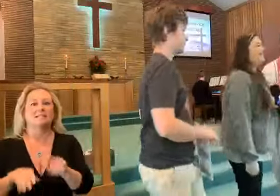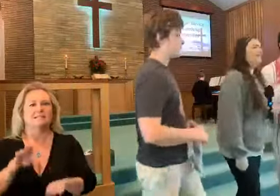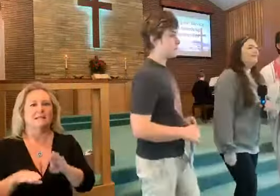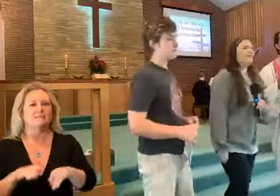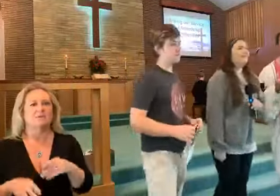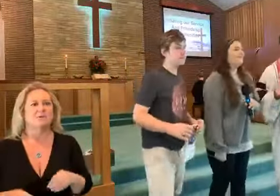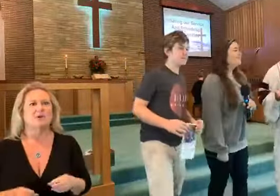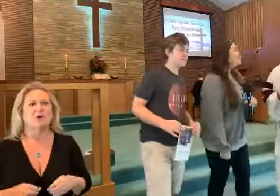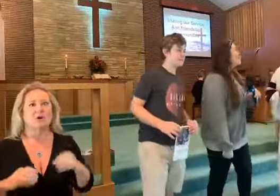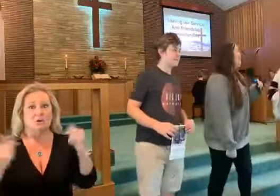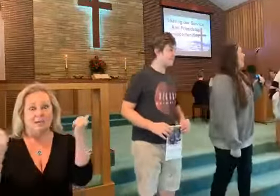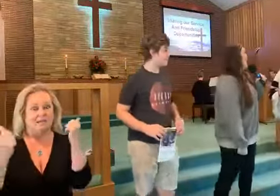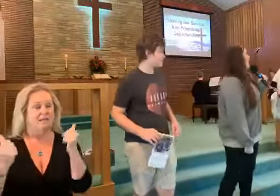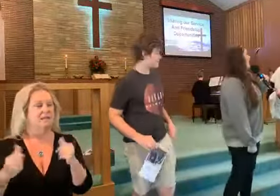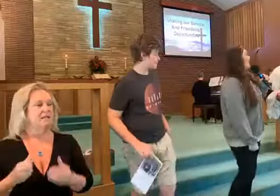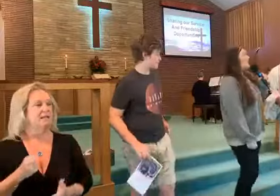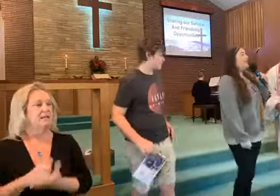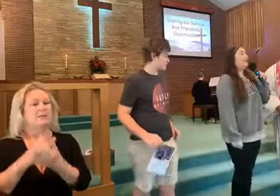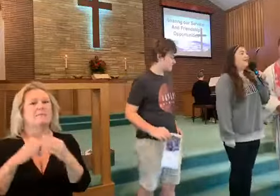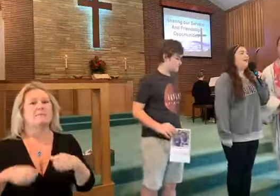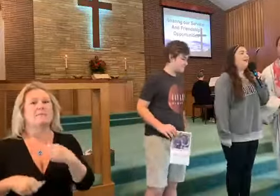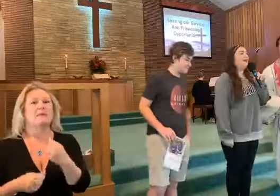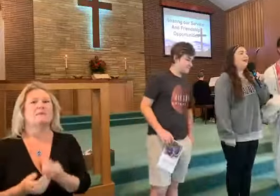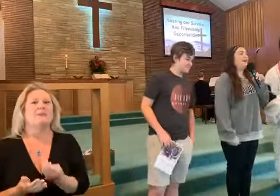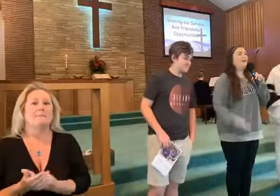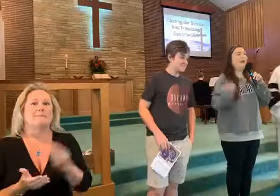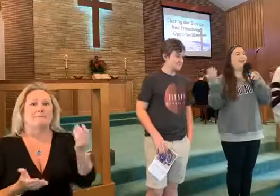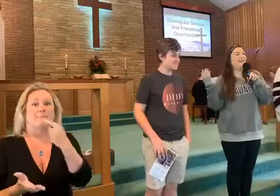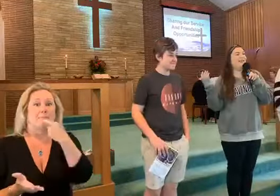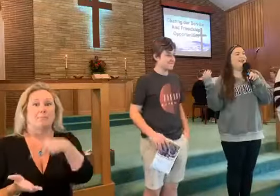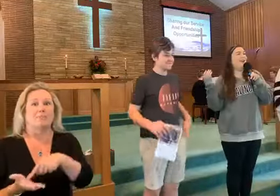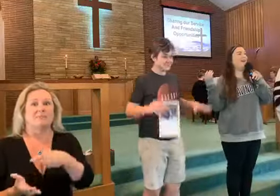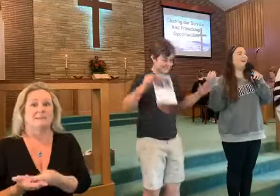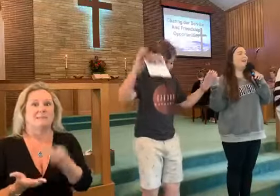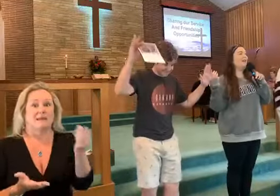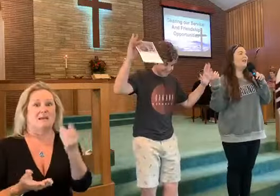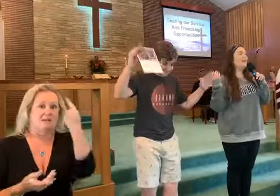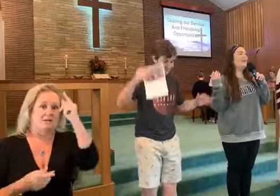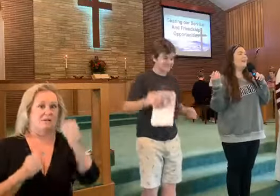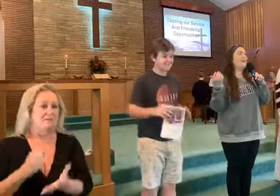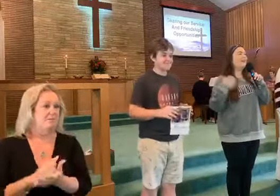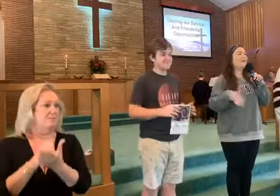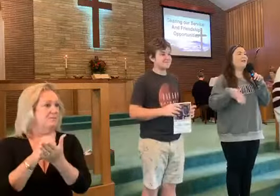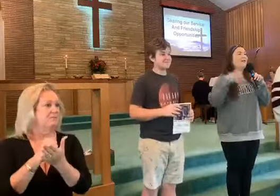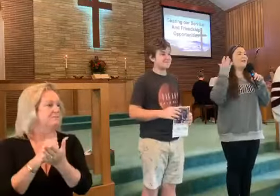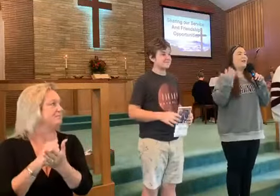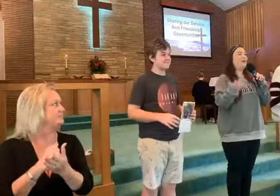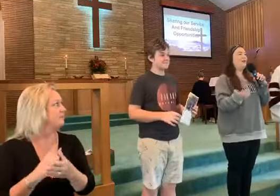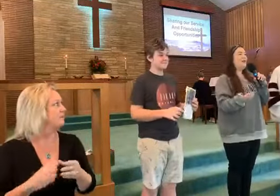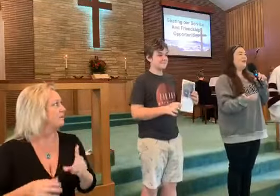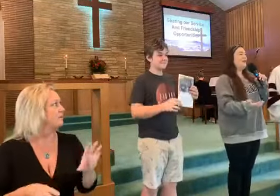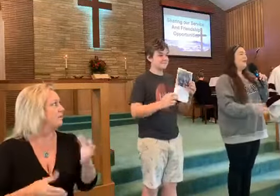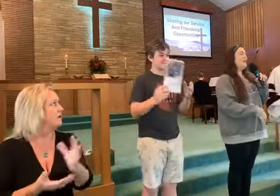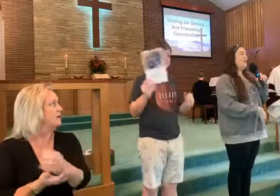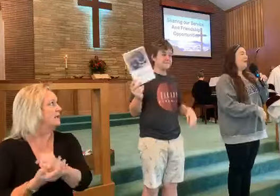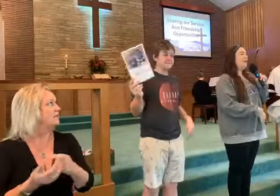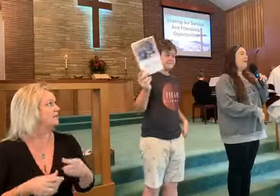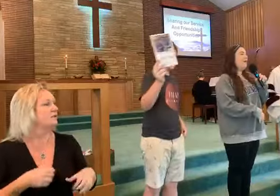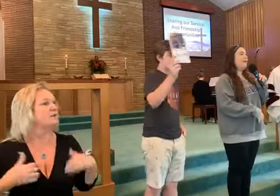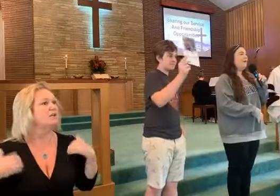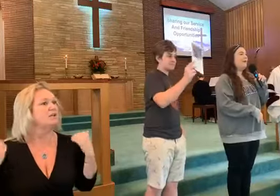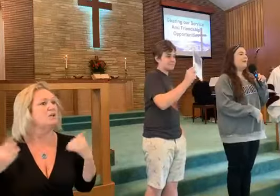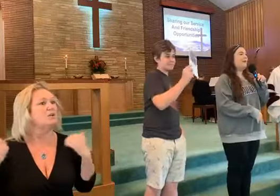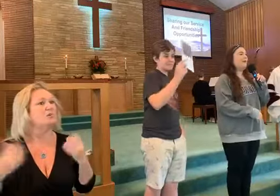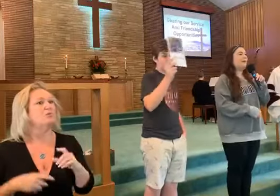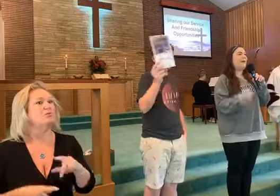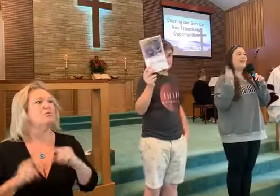by making pledges. Yes, Alex and I are collecting as for the youth group as part of the crop walk.